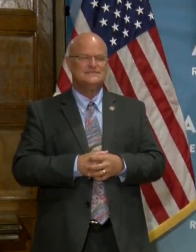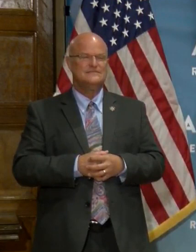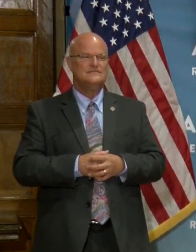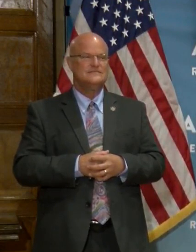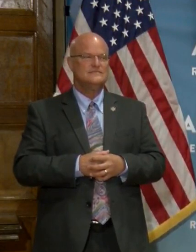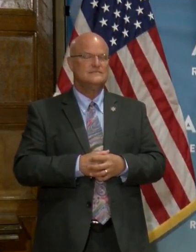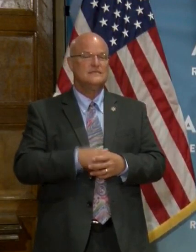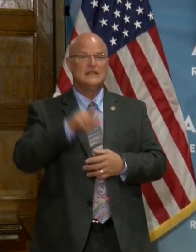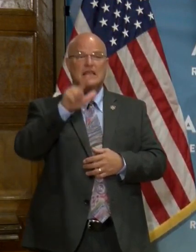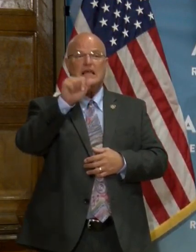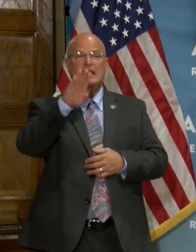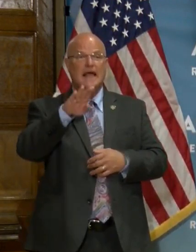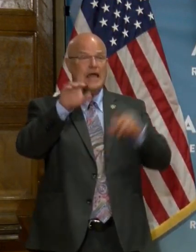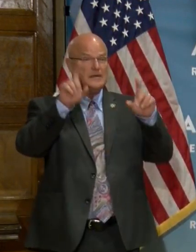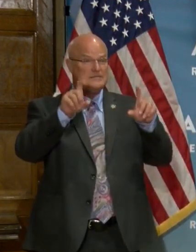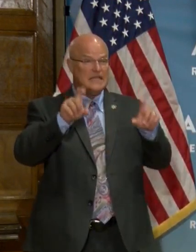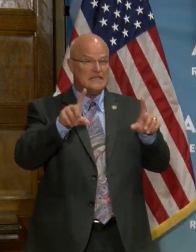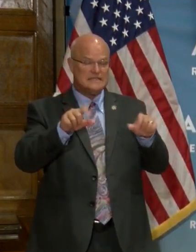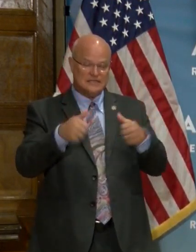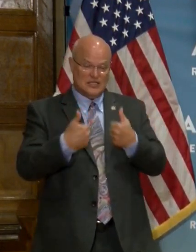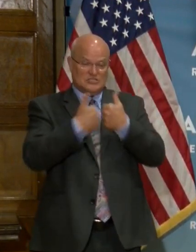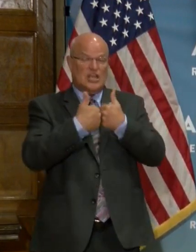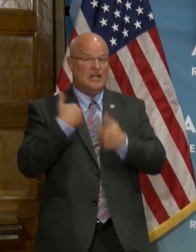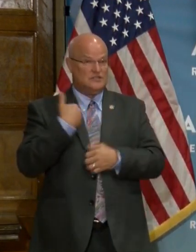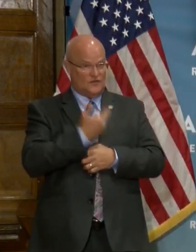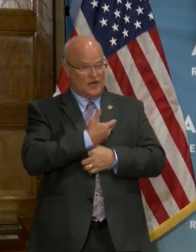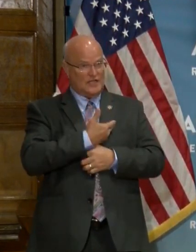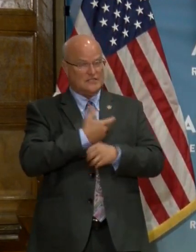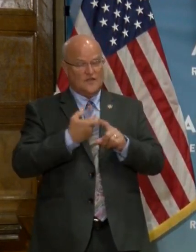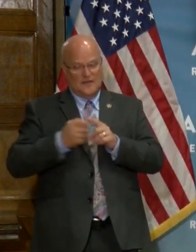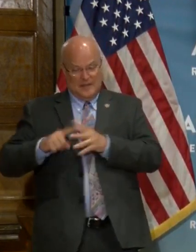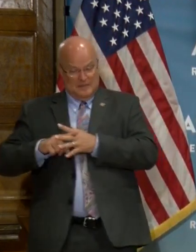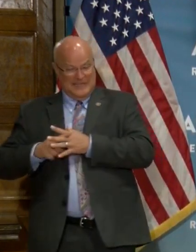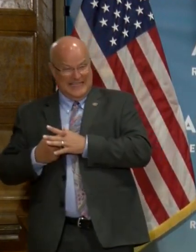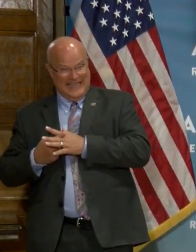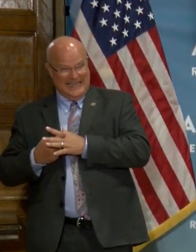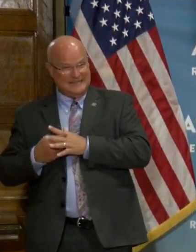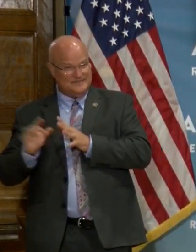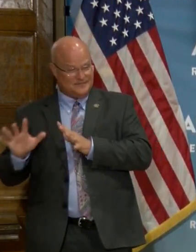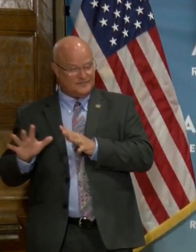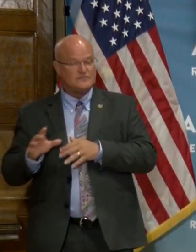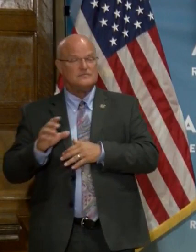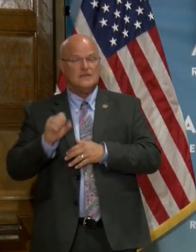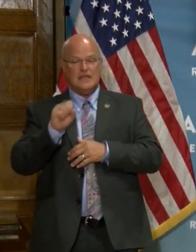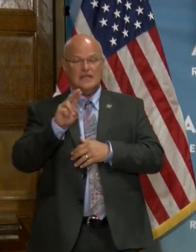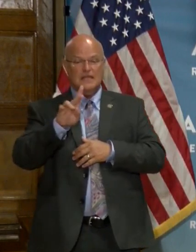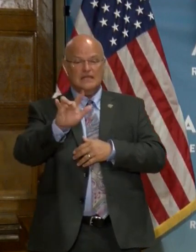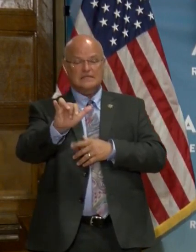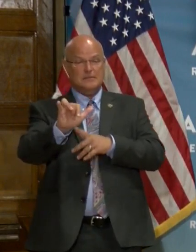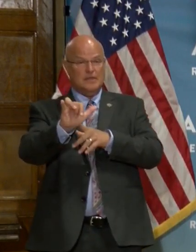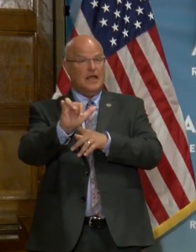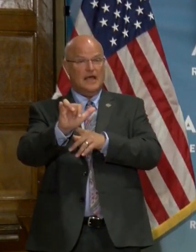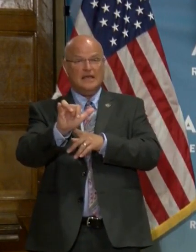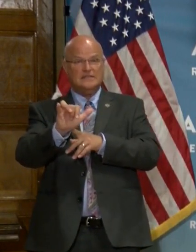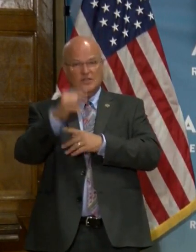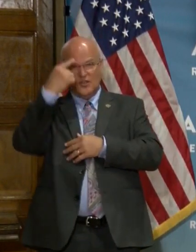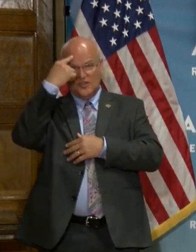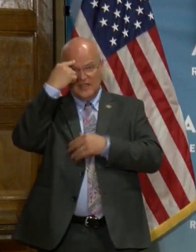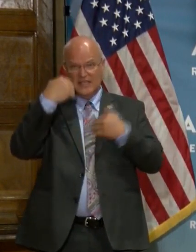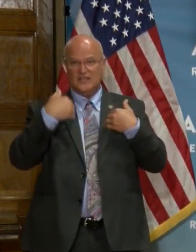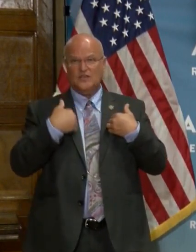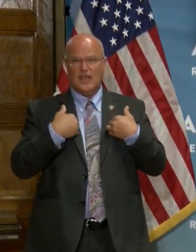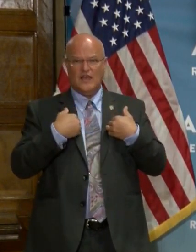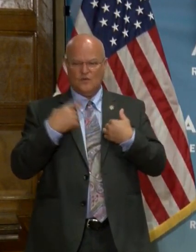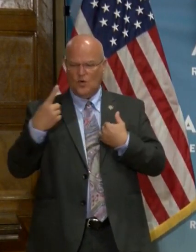Yes, lab testing has always been a challenge for us from the very beginning, and supply chain, just as you think you've